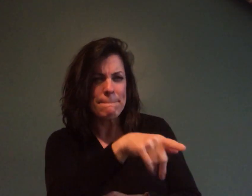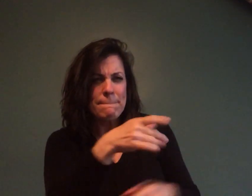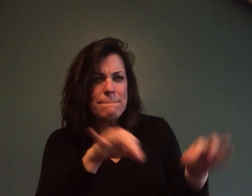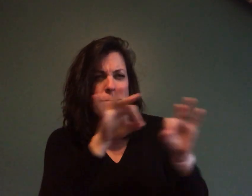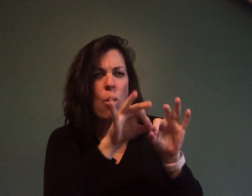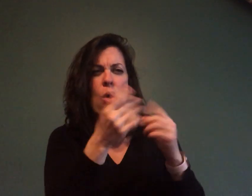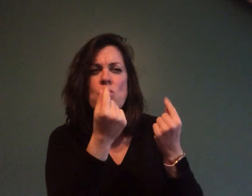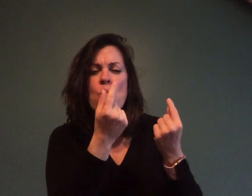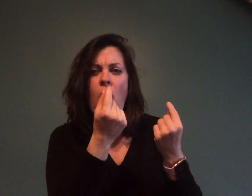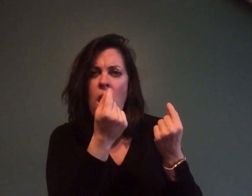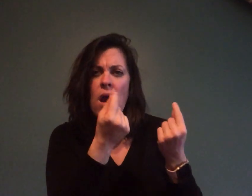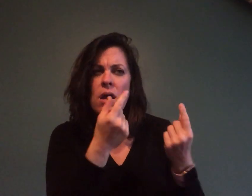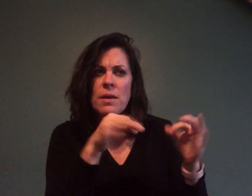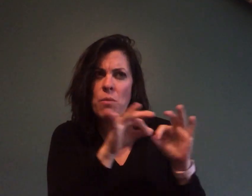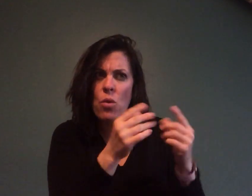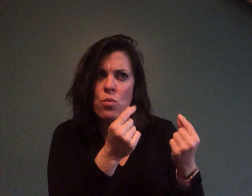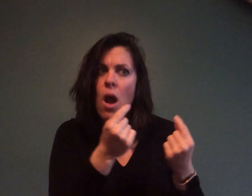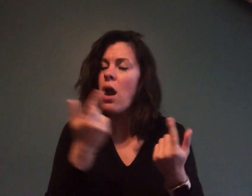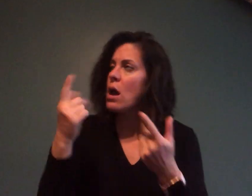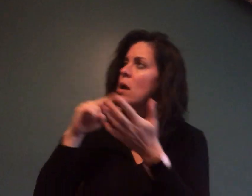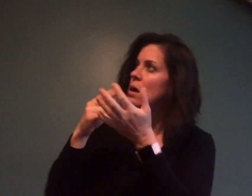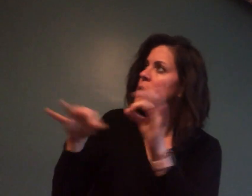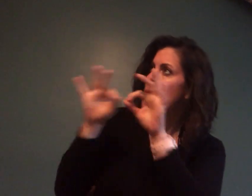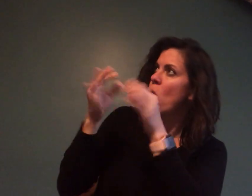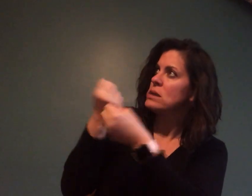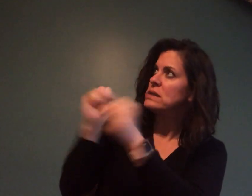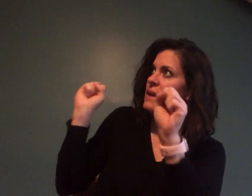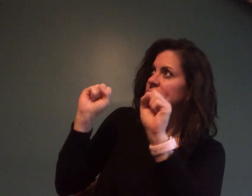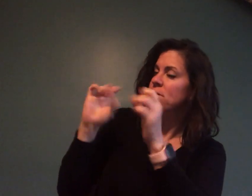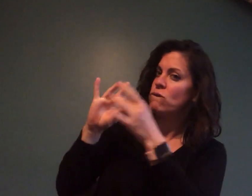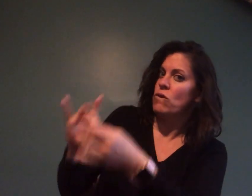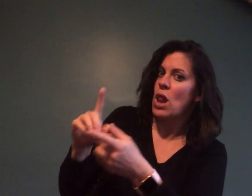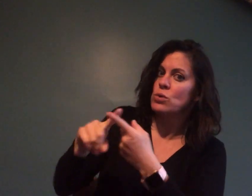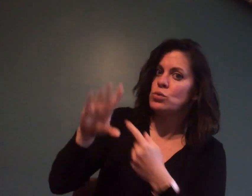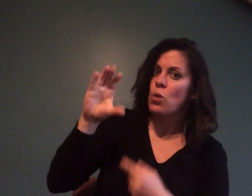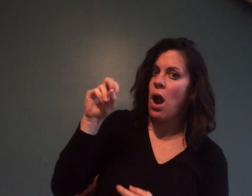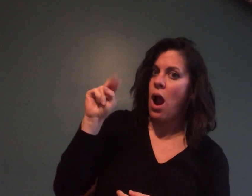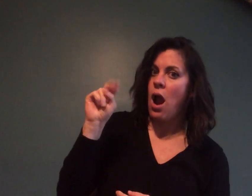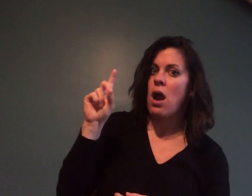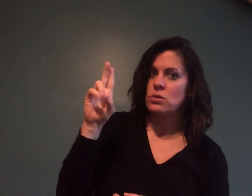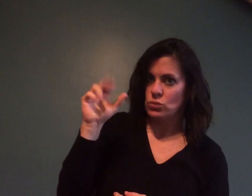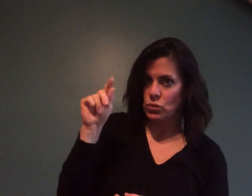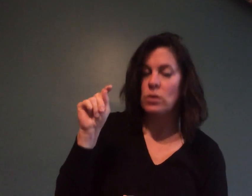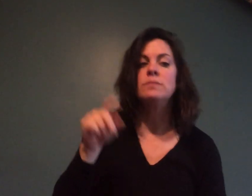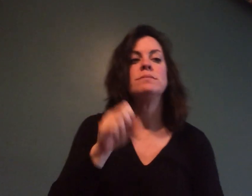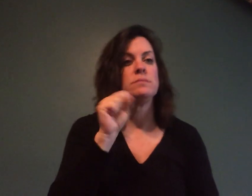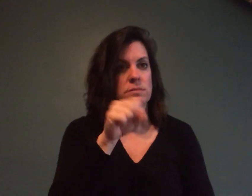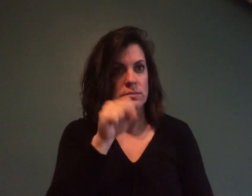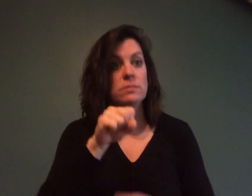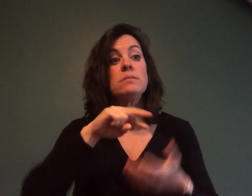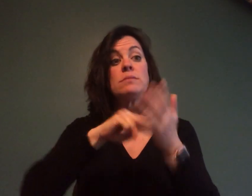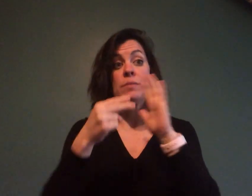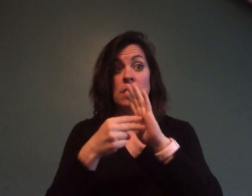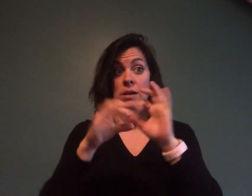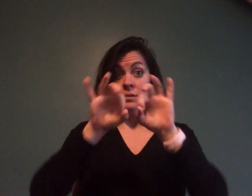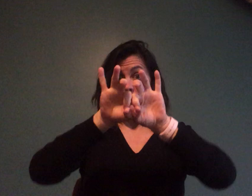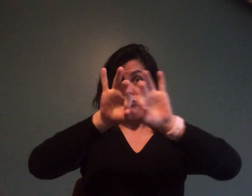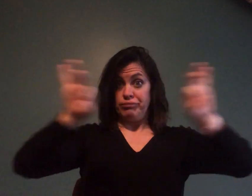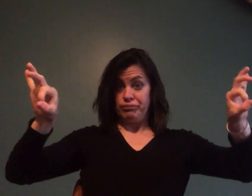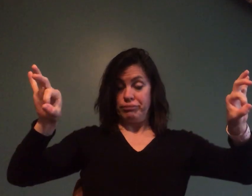if you're pulling energized wires through a conduit, you want to do your best to make sure you don't get yourself energized.